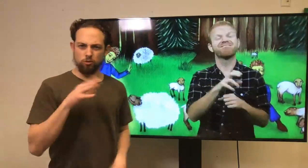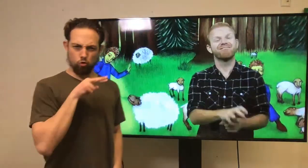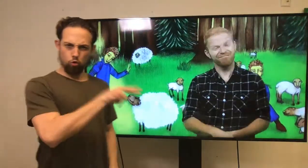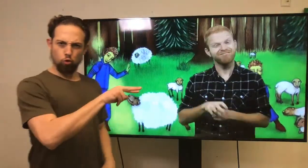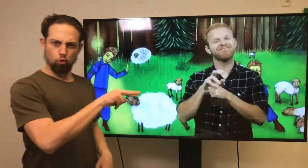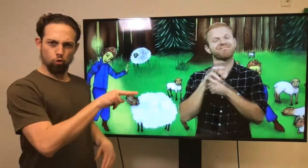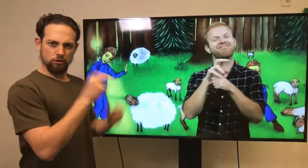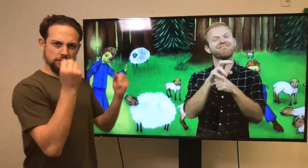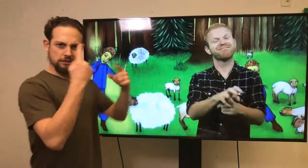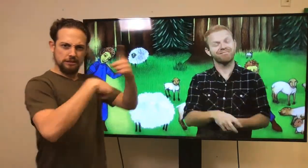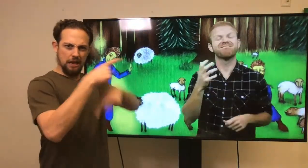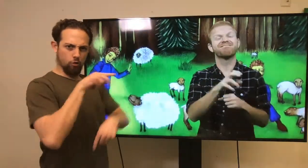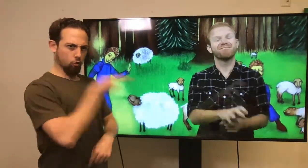What does a sign movement look like?